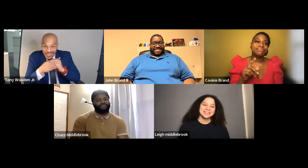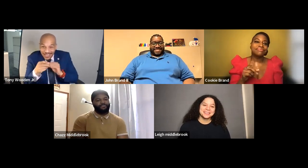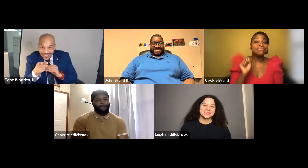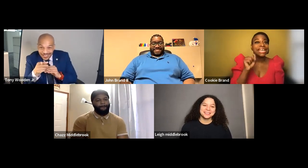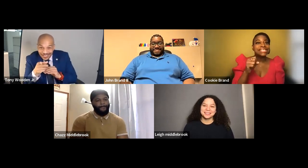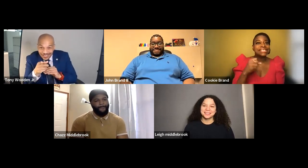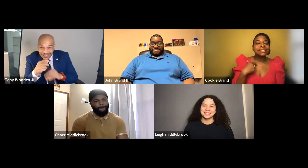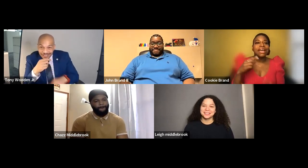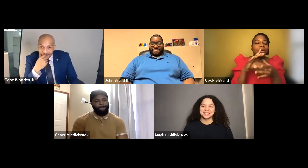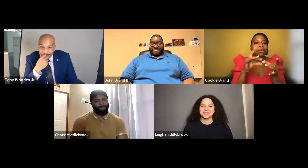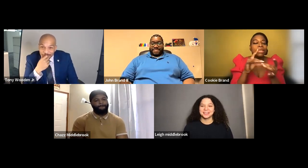Tony saying, Cookie, you want to add something?